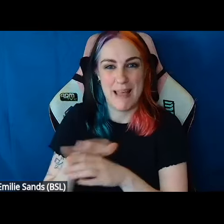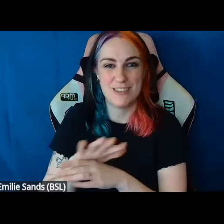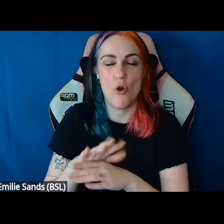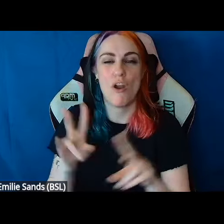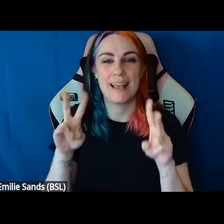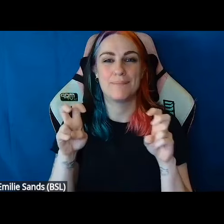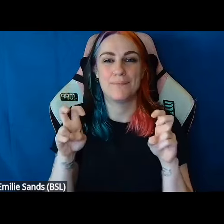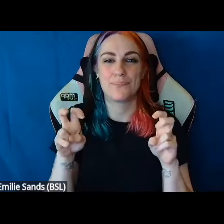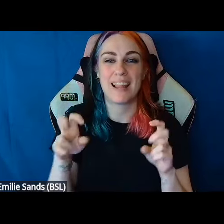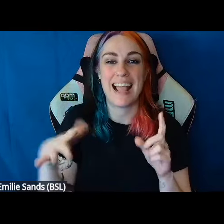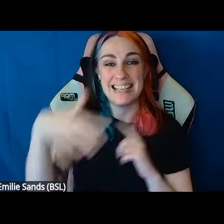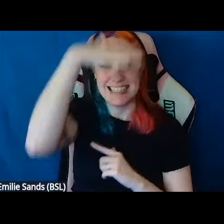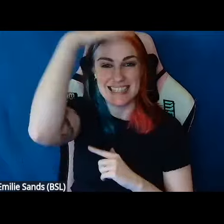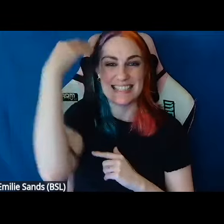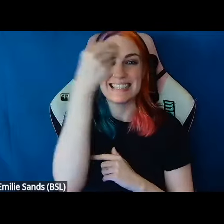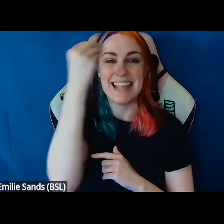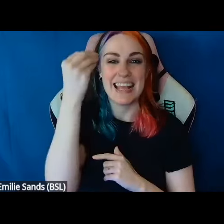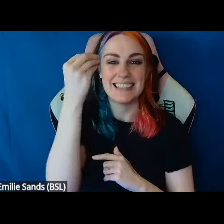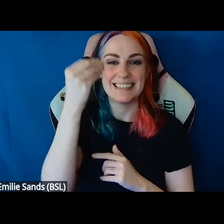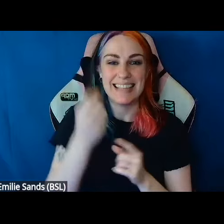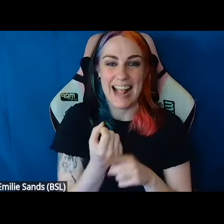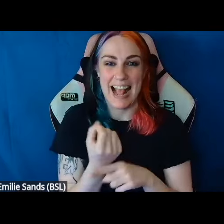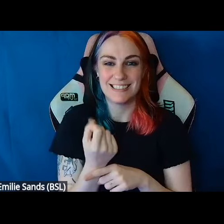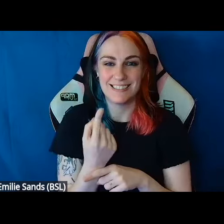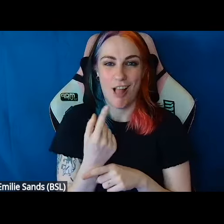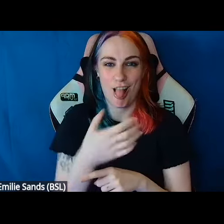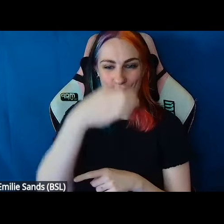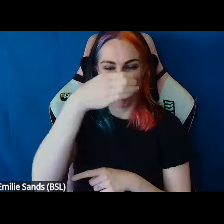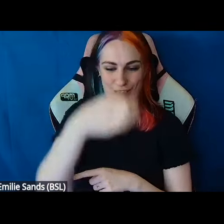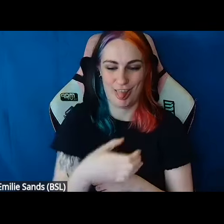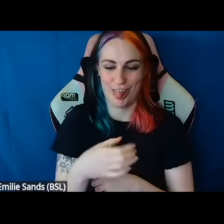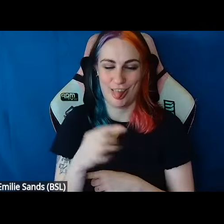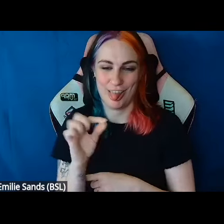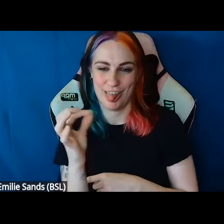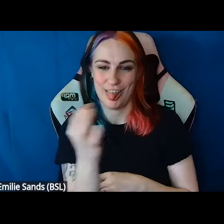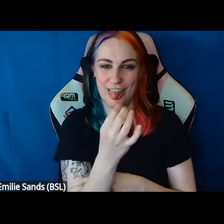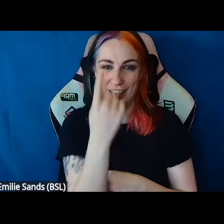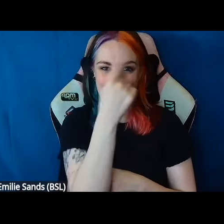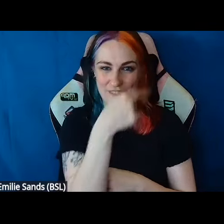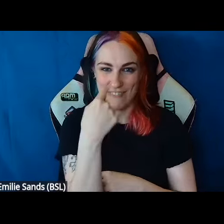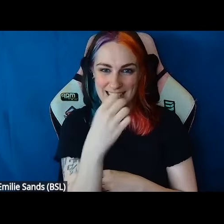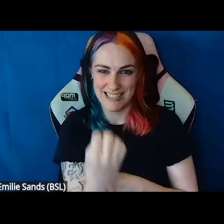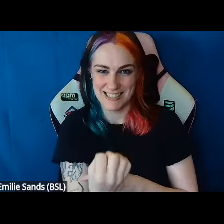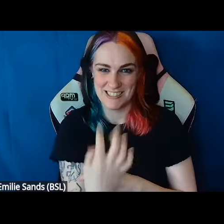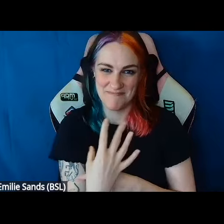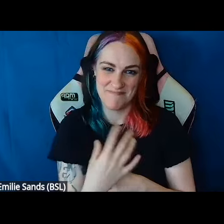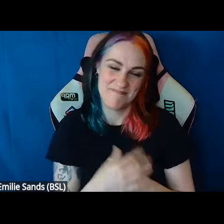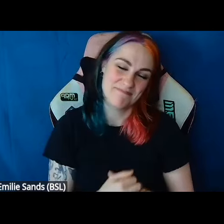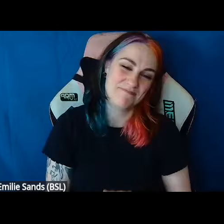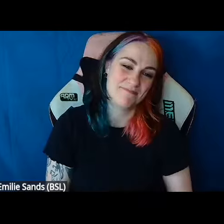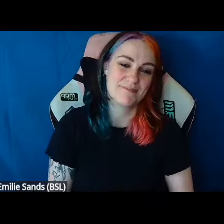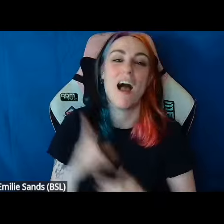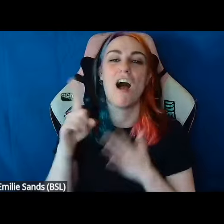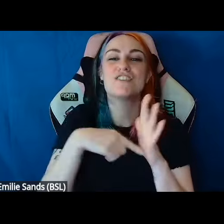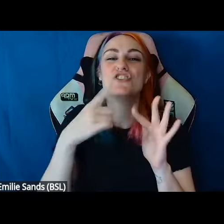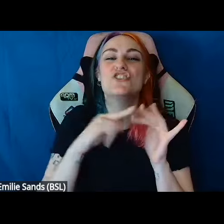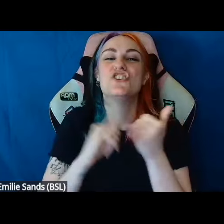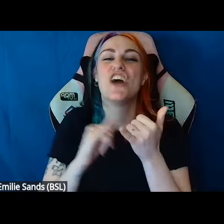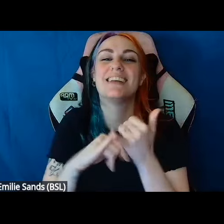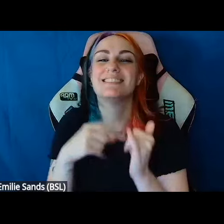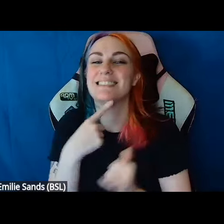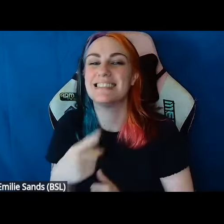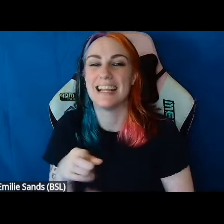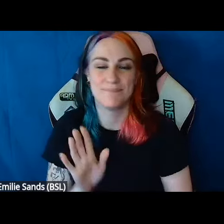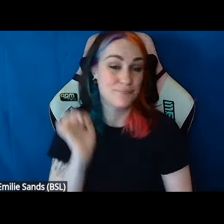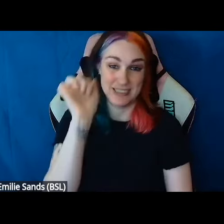right. Absolutely. So I think that was it was Jess. Yes, I absolutely